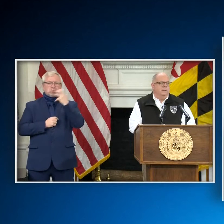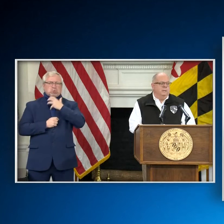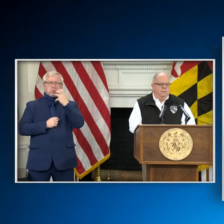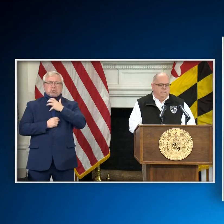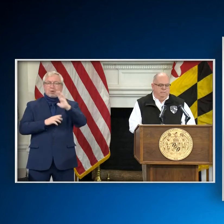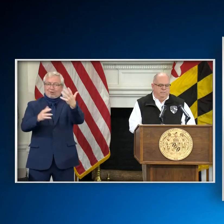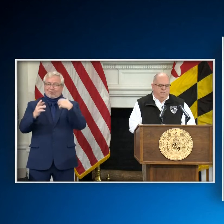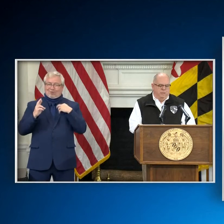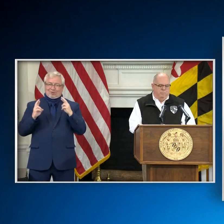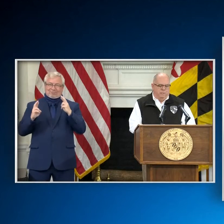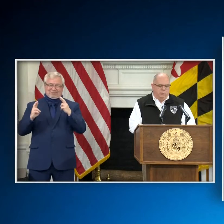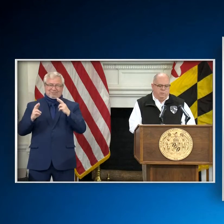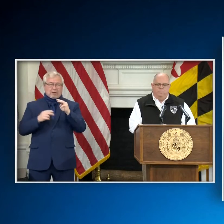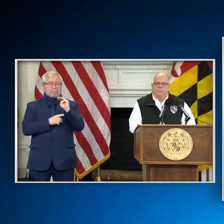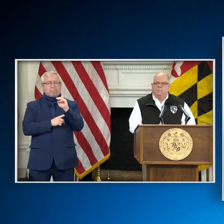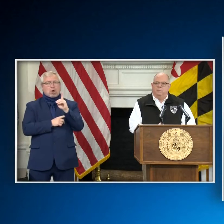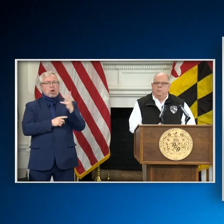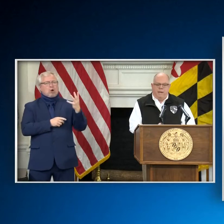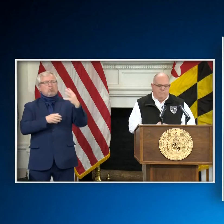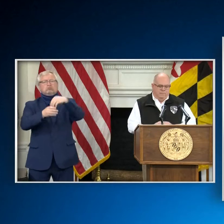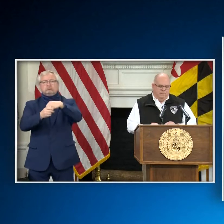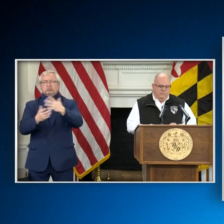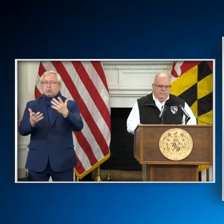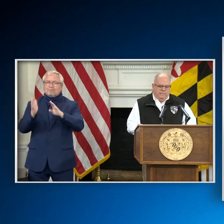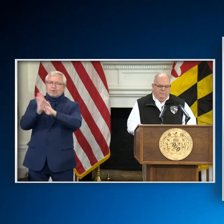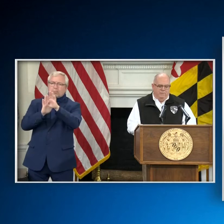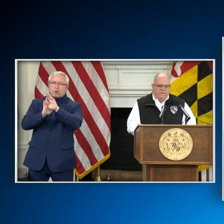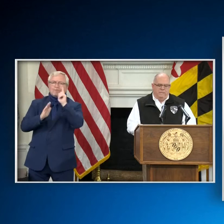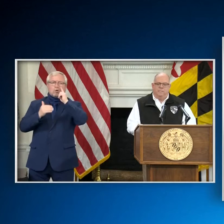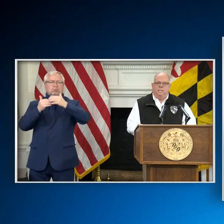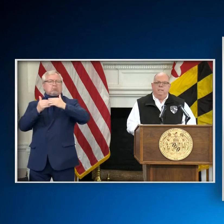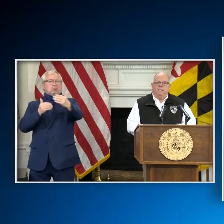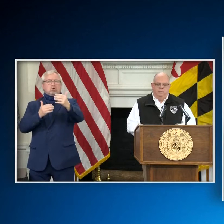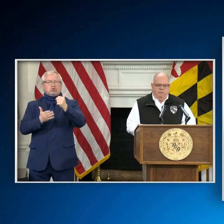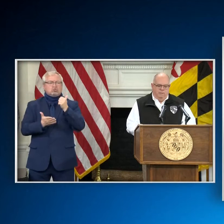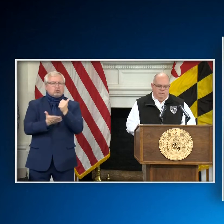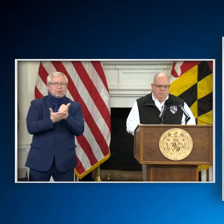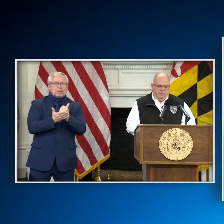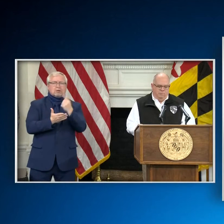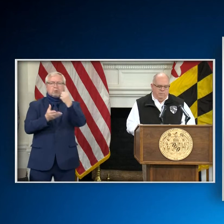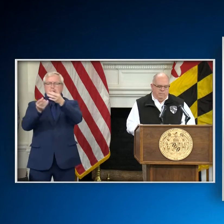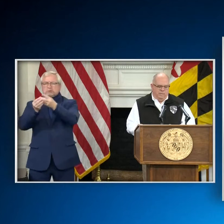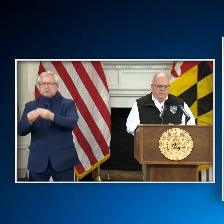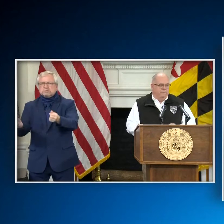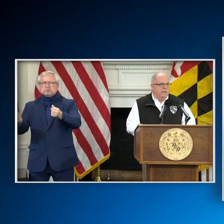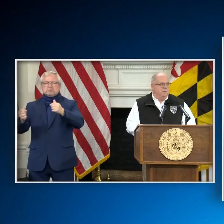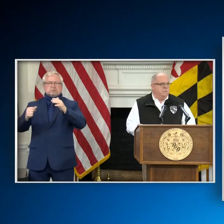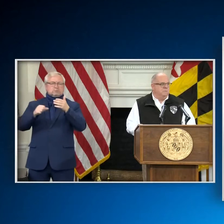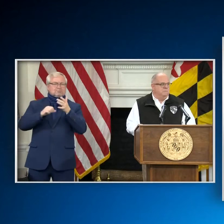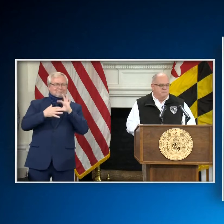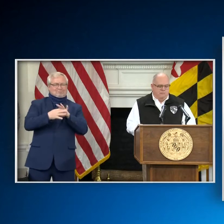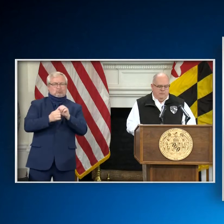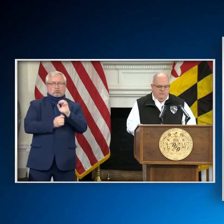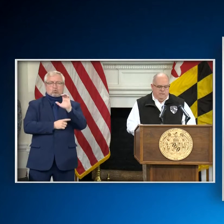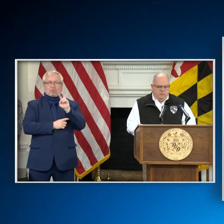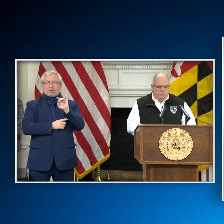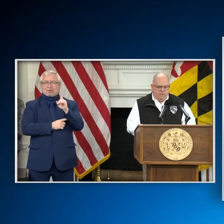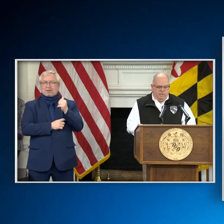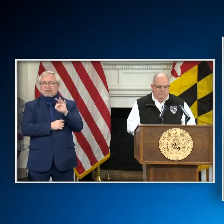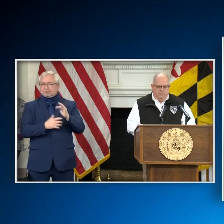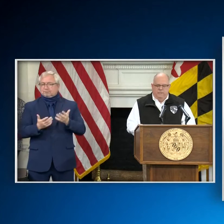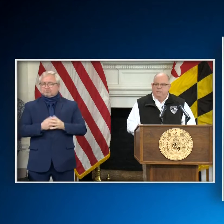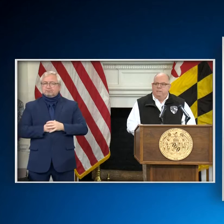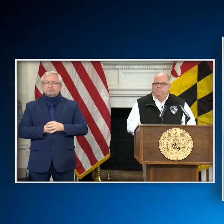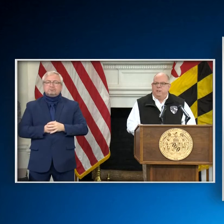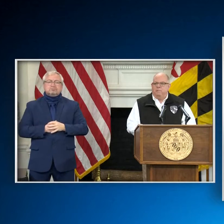part of developing treatments and perhaps even a vaccine for this deadly virus.